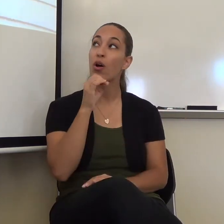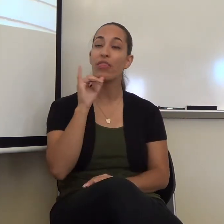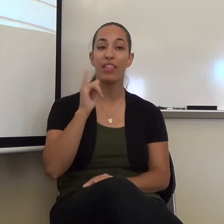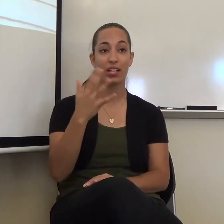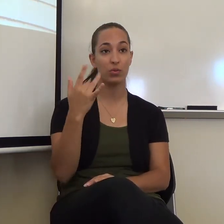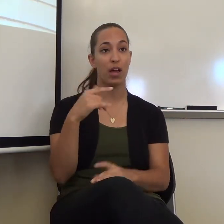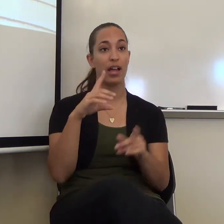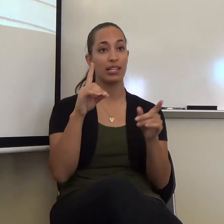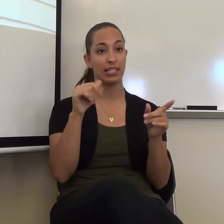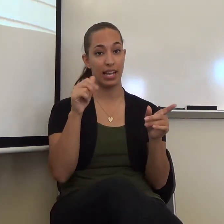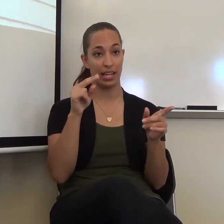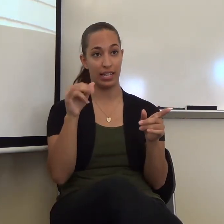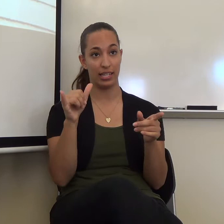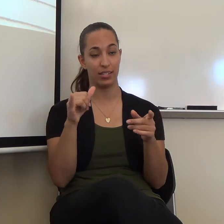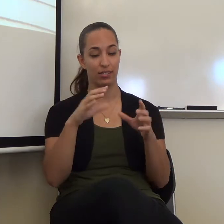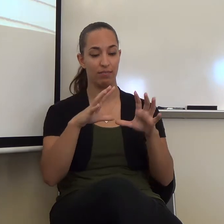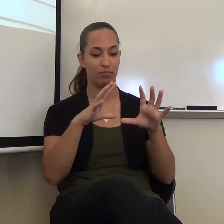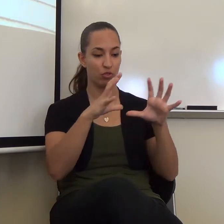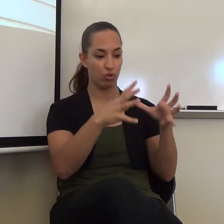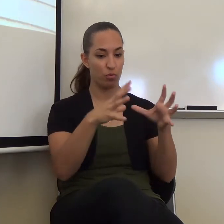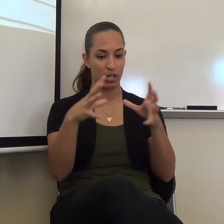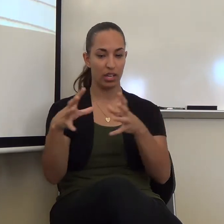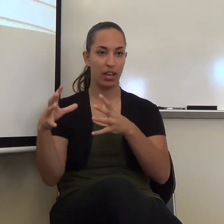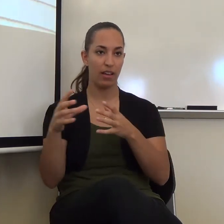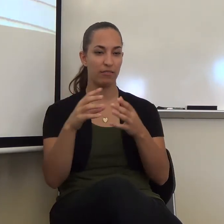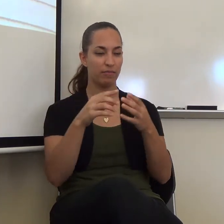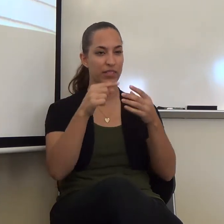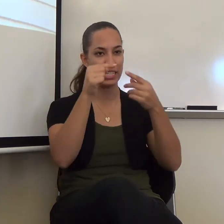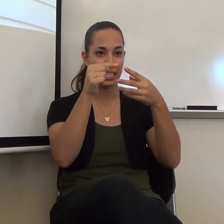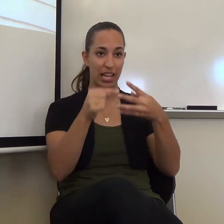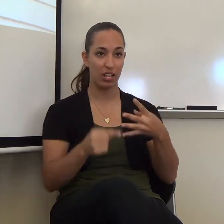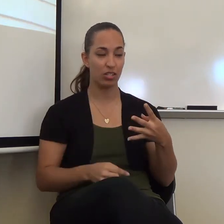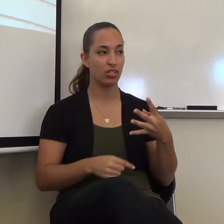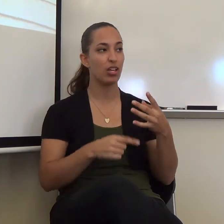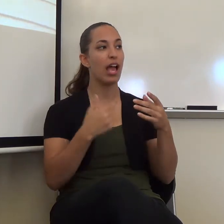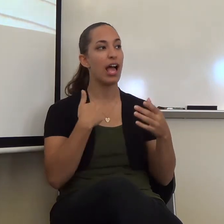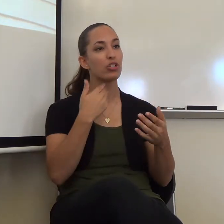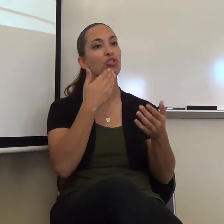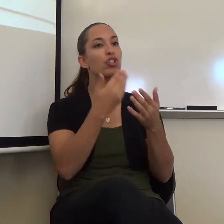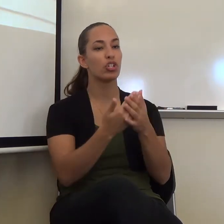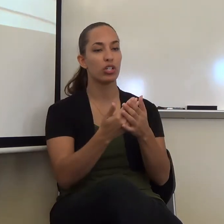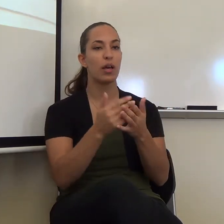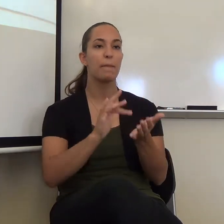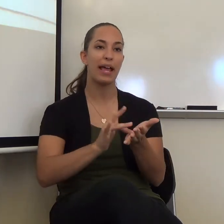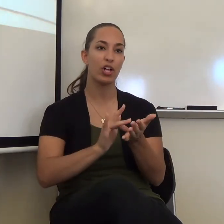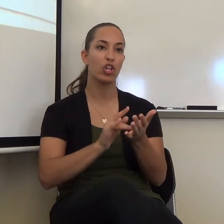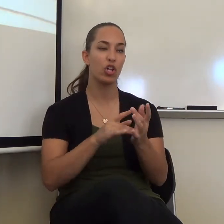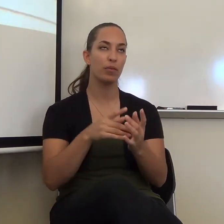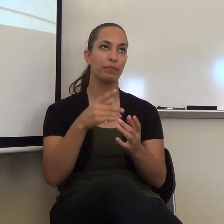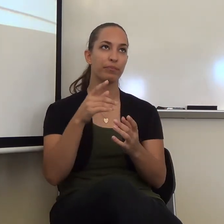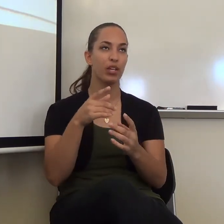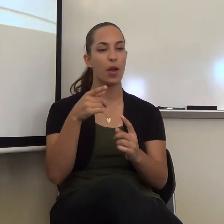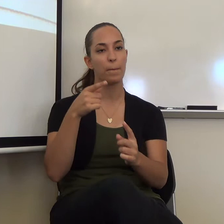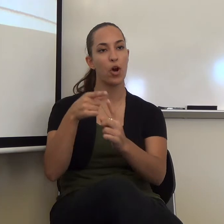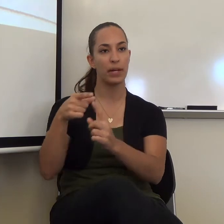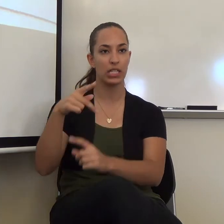that has medical purposes, yeah, has good medical purposes. Because Yeah, the that medical group purpose spoke of it